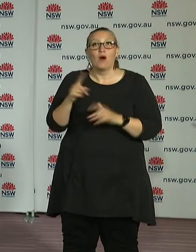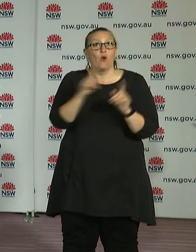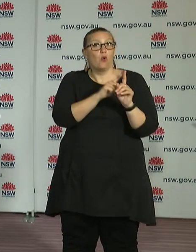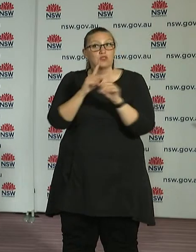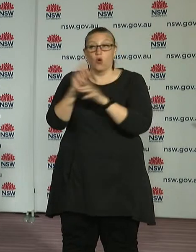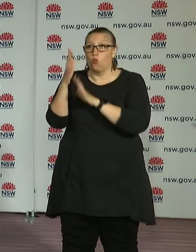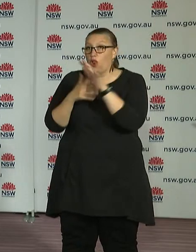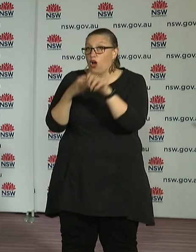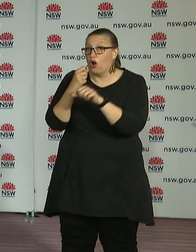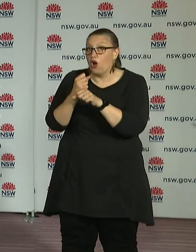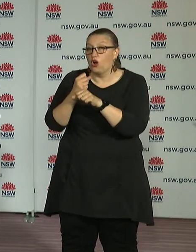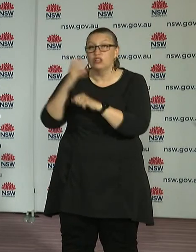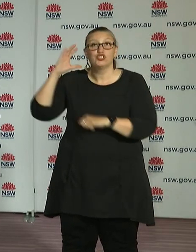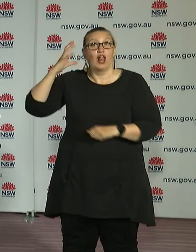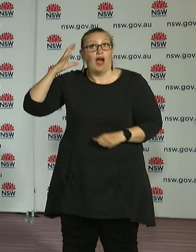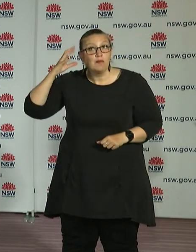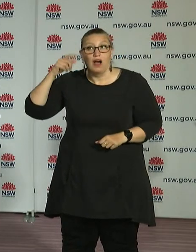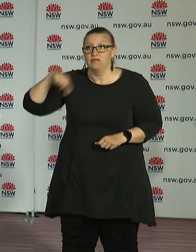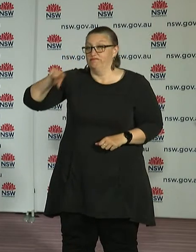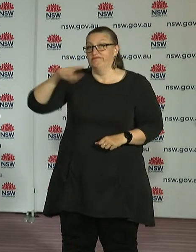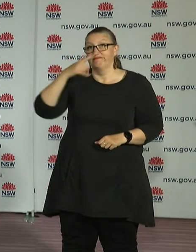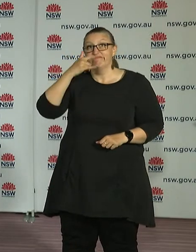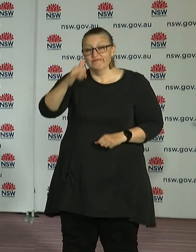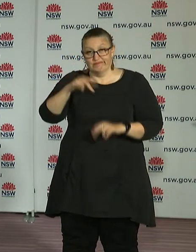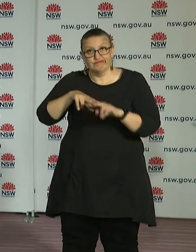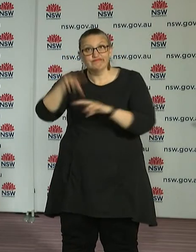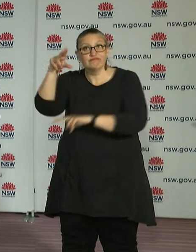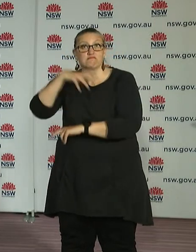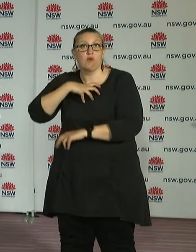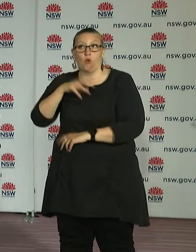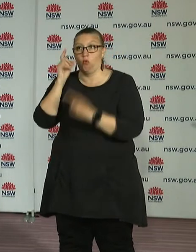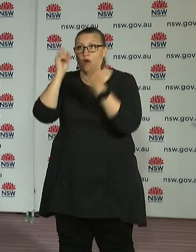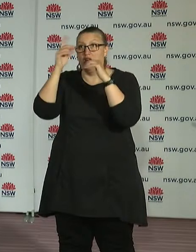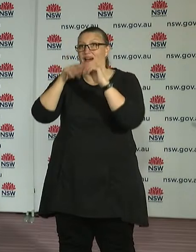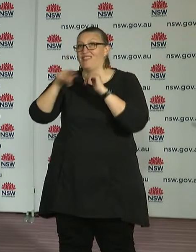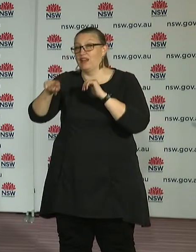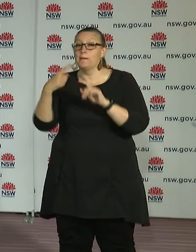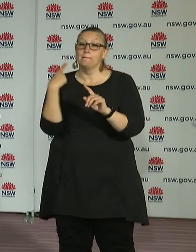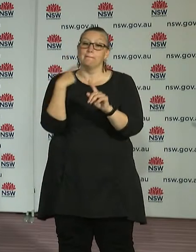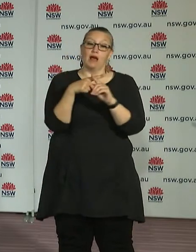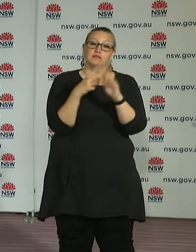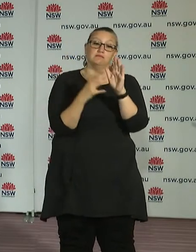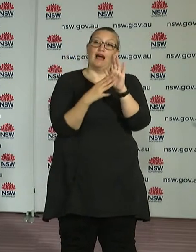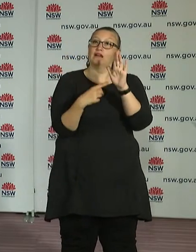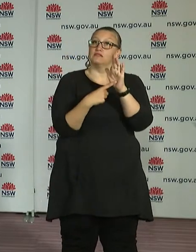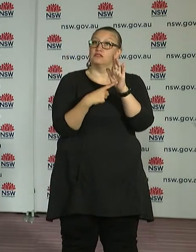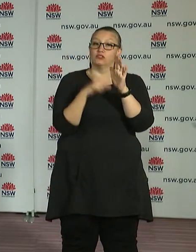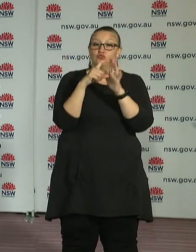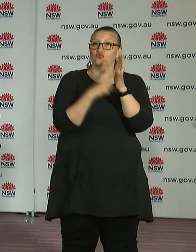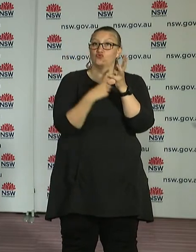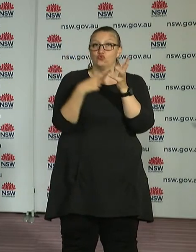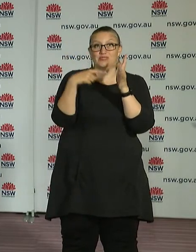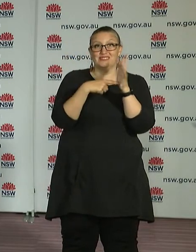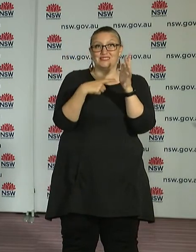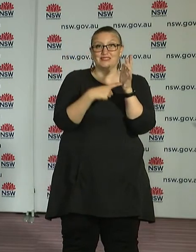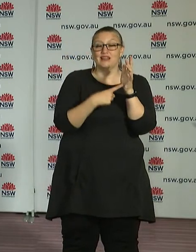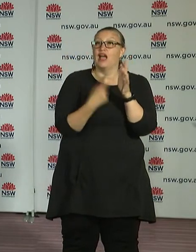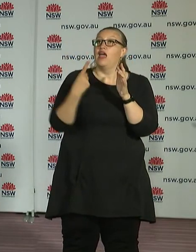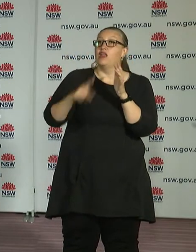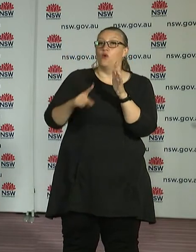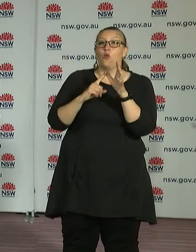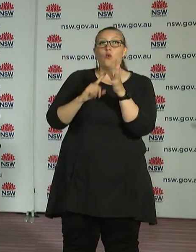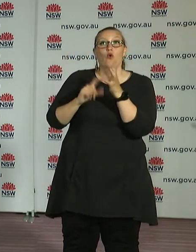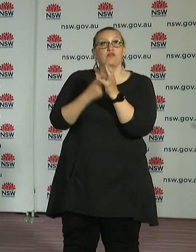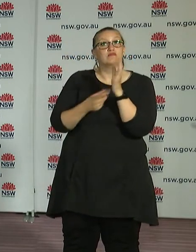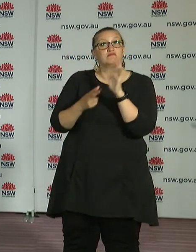Shell Harbour area, and also we're concerned about Mount Druitt and Auburn. The key message is that we also